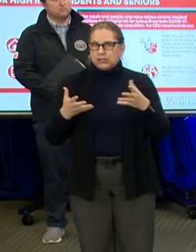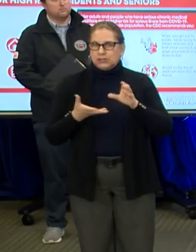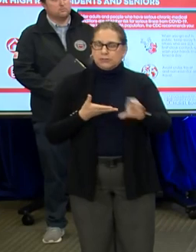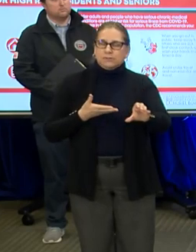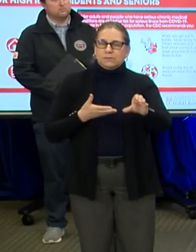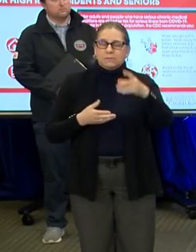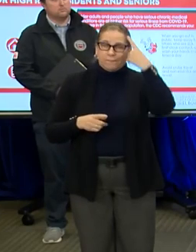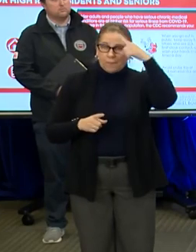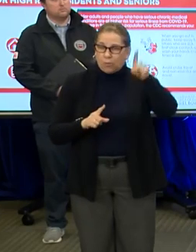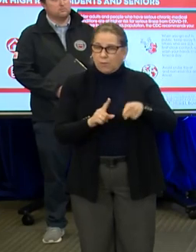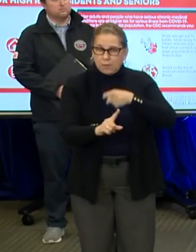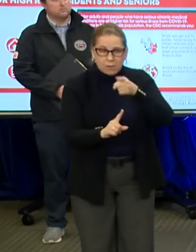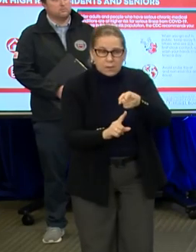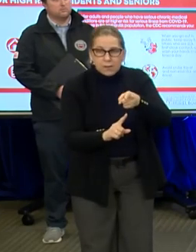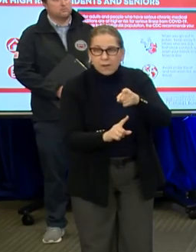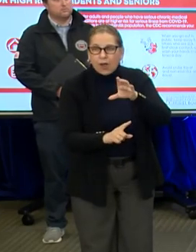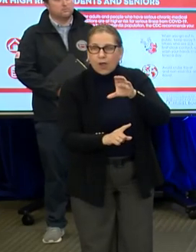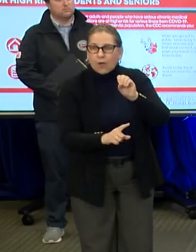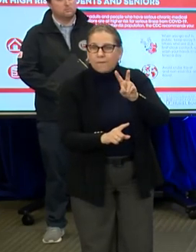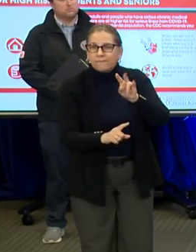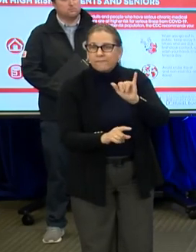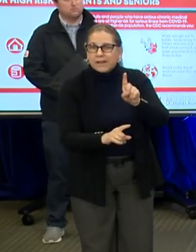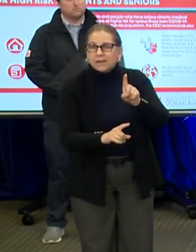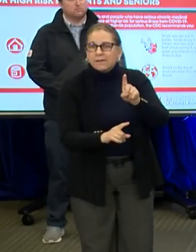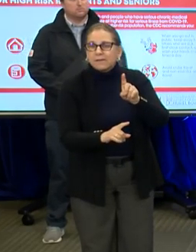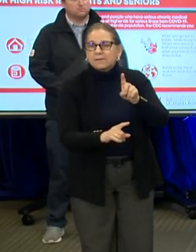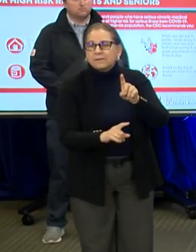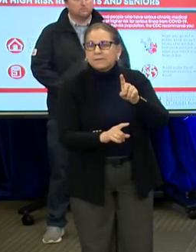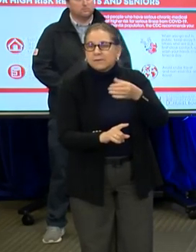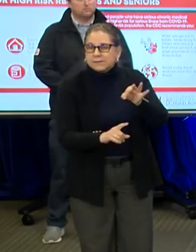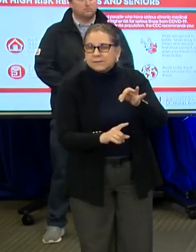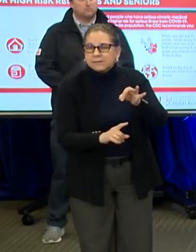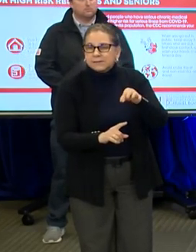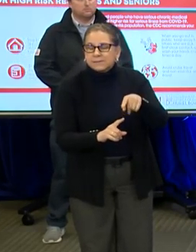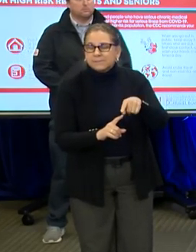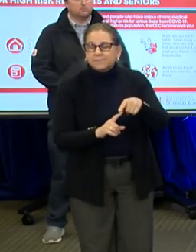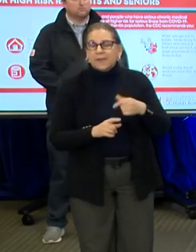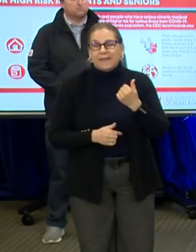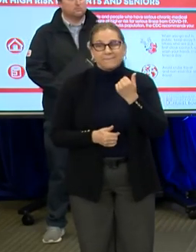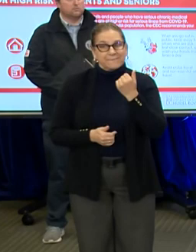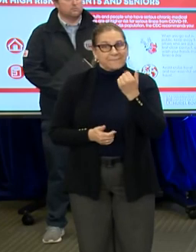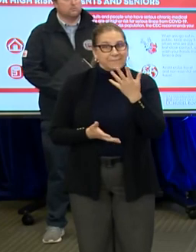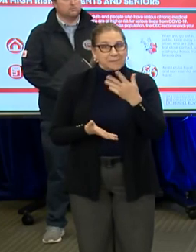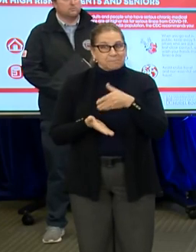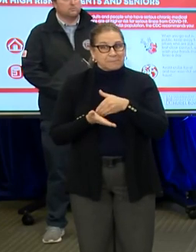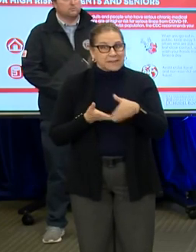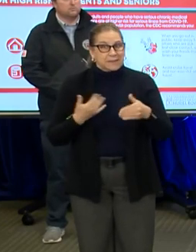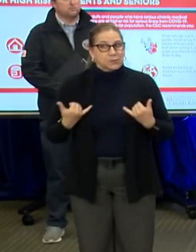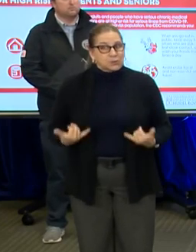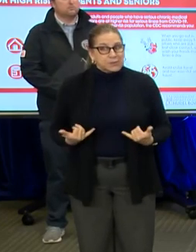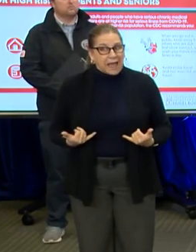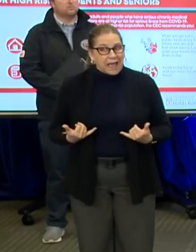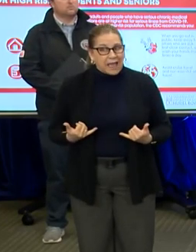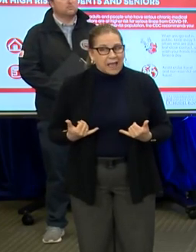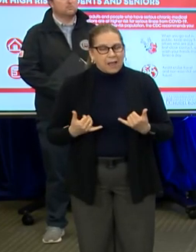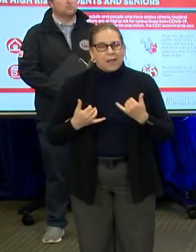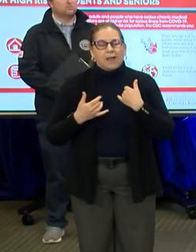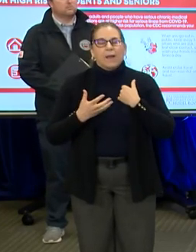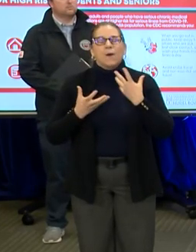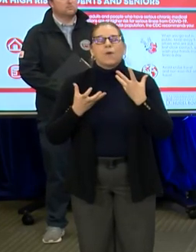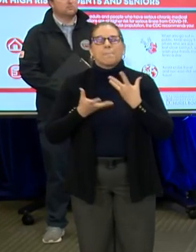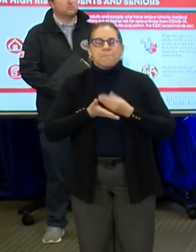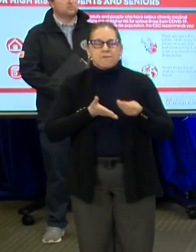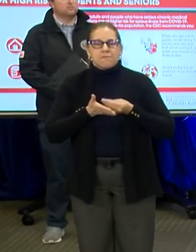go through today to purchase ventilators, more personal protective equipment, testing supplies,